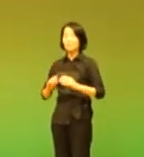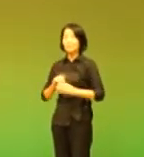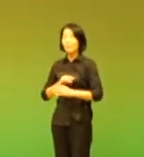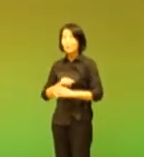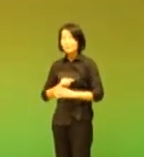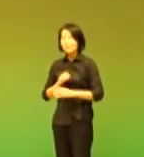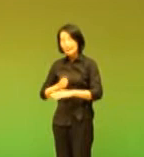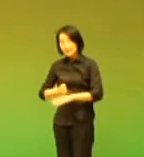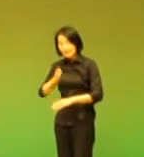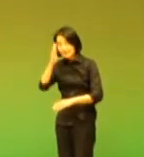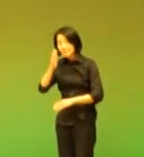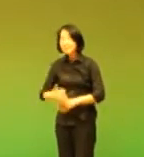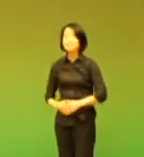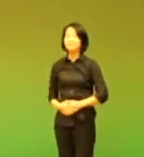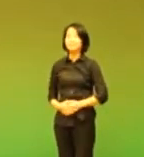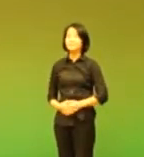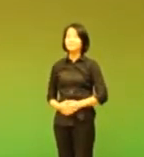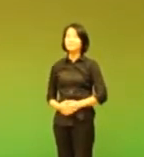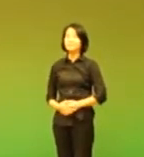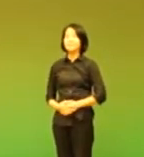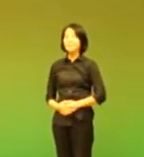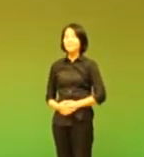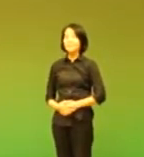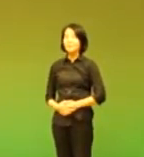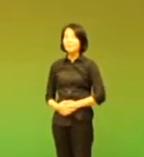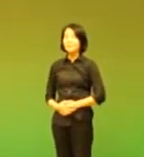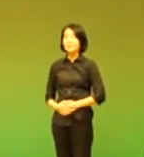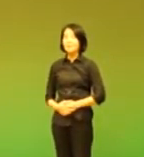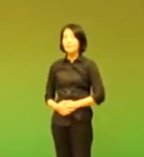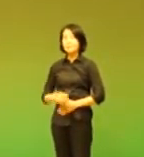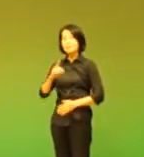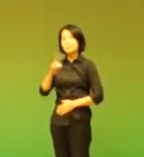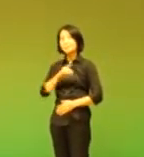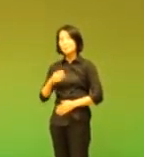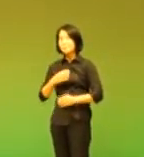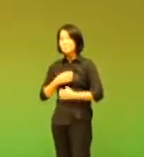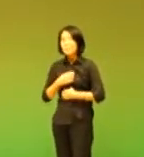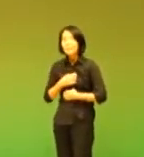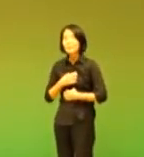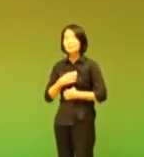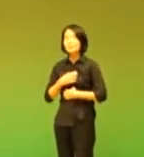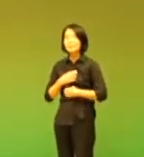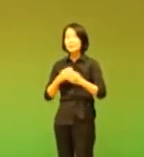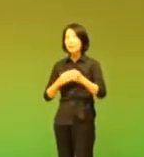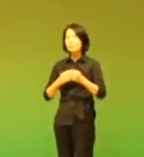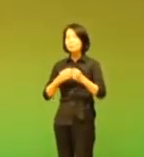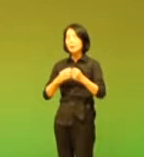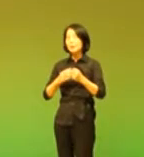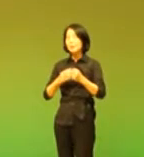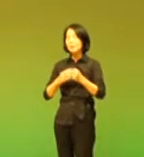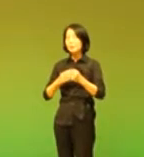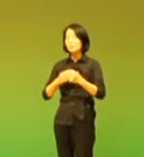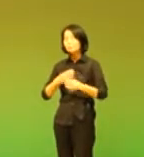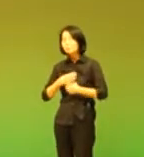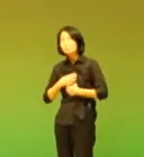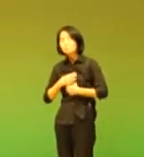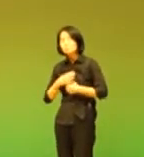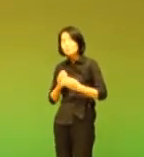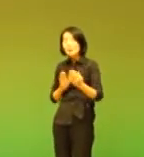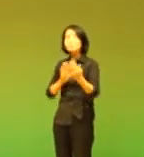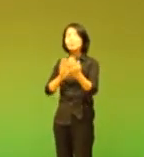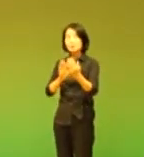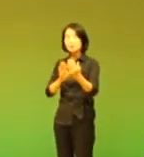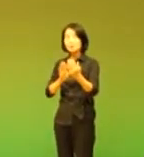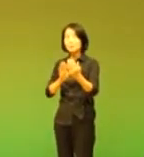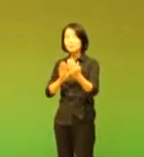When confronting the ever-present threat to our human survival with nuclear weapons, there are some similarities that we face